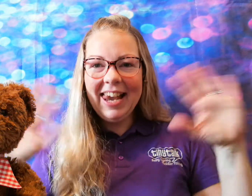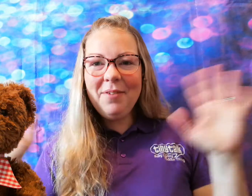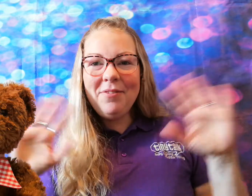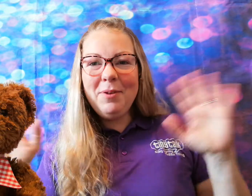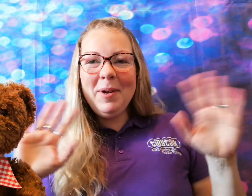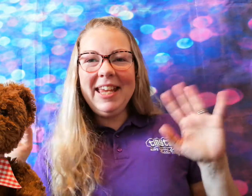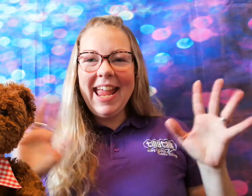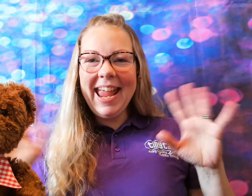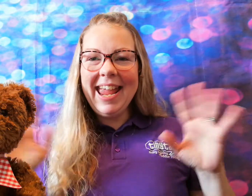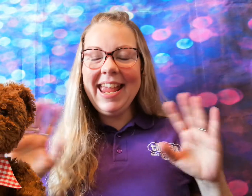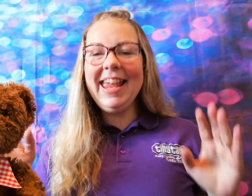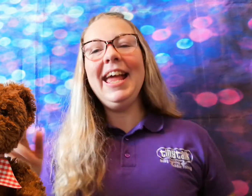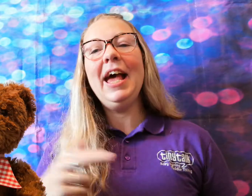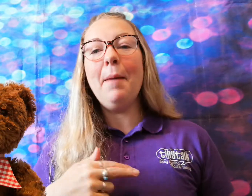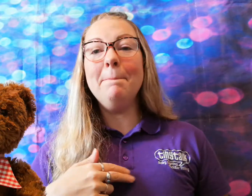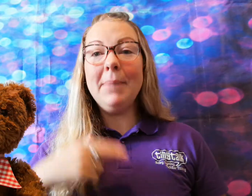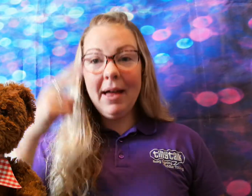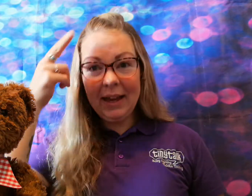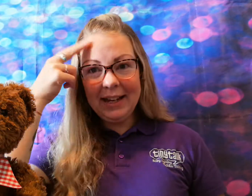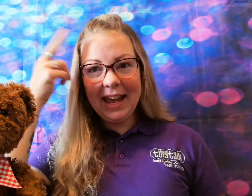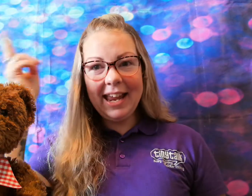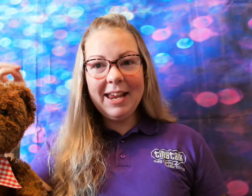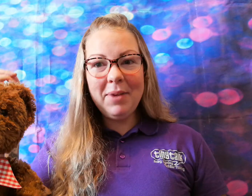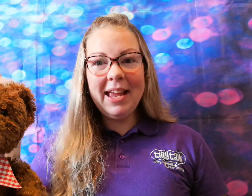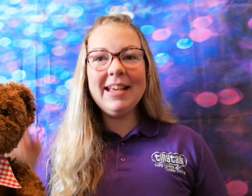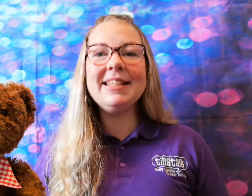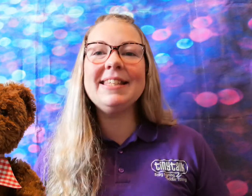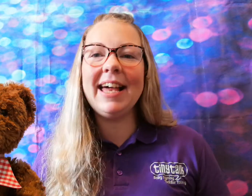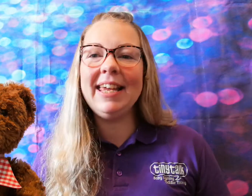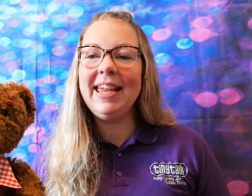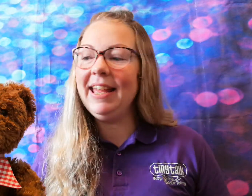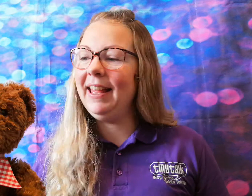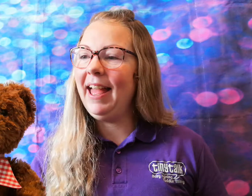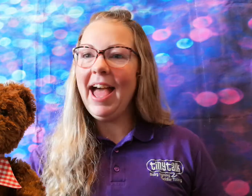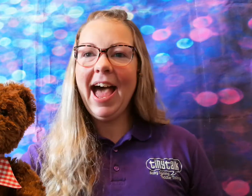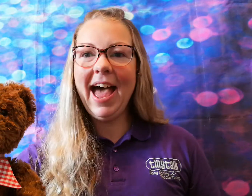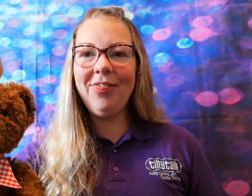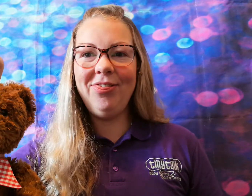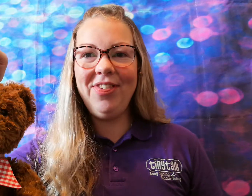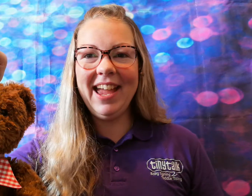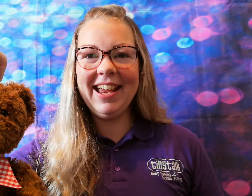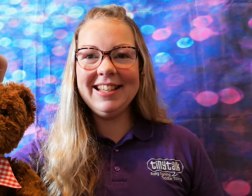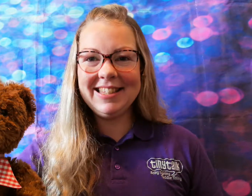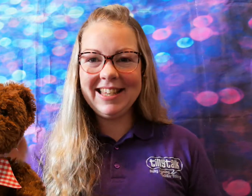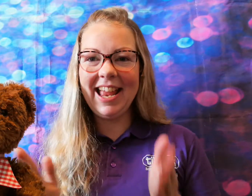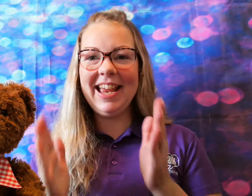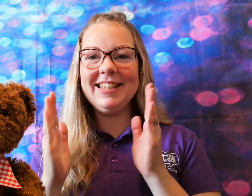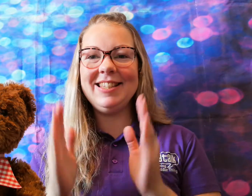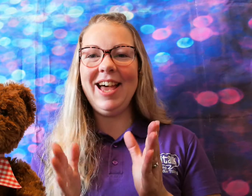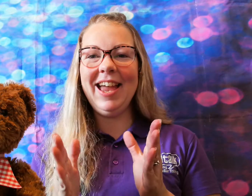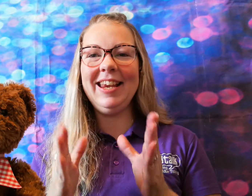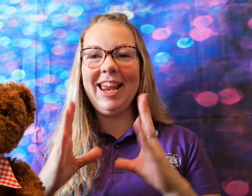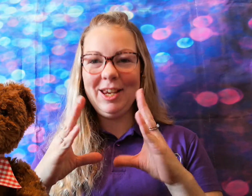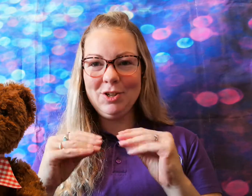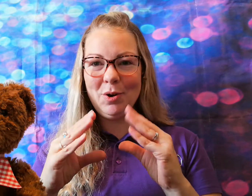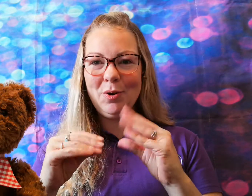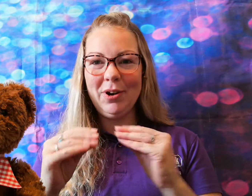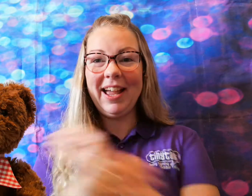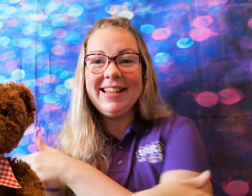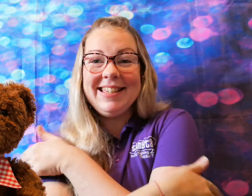Hello everybody, my name is Sally and this is Tiny Talk